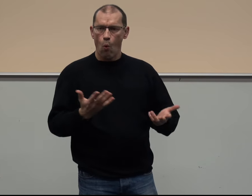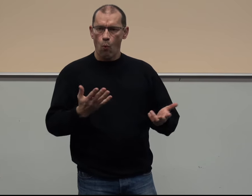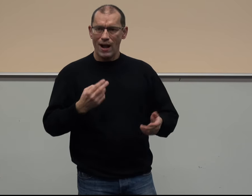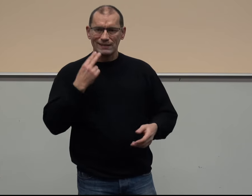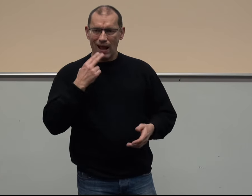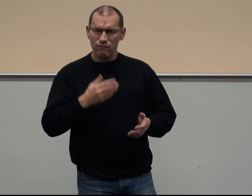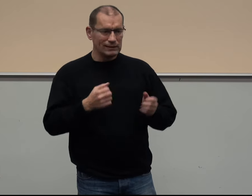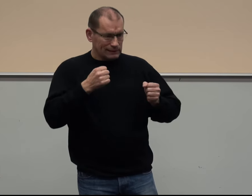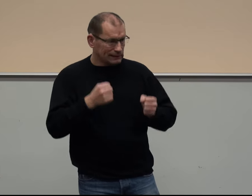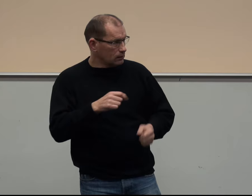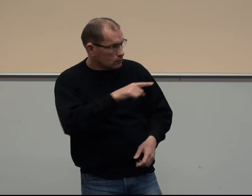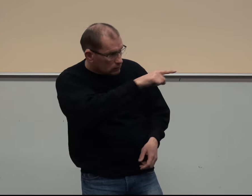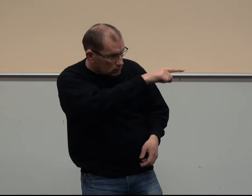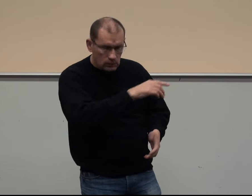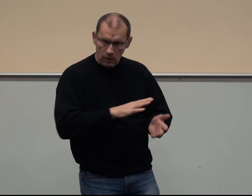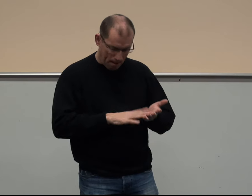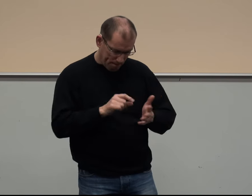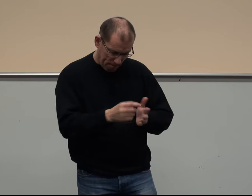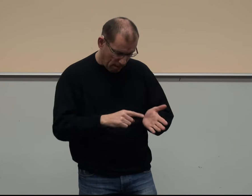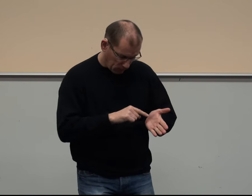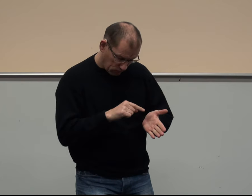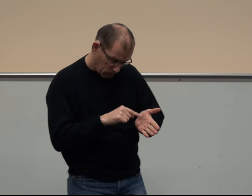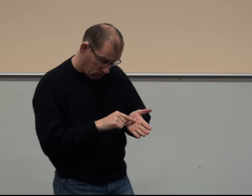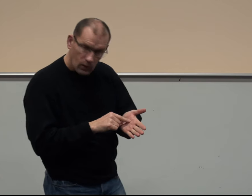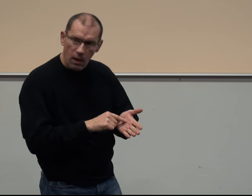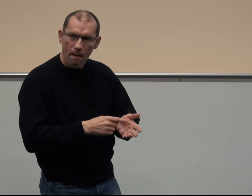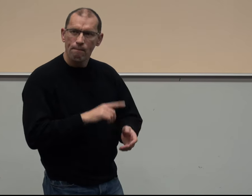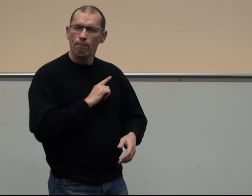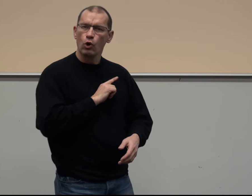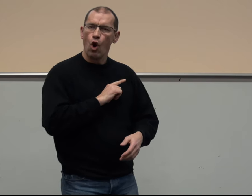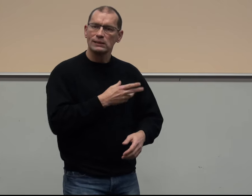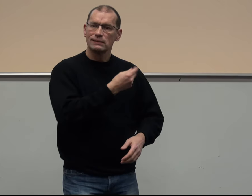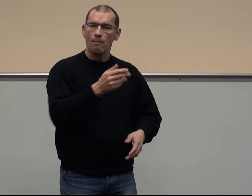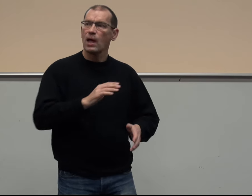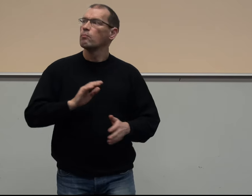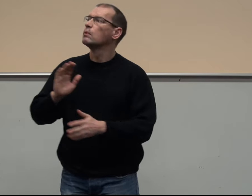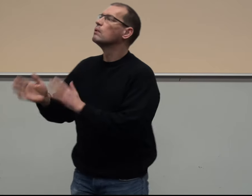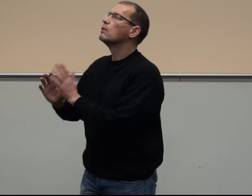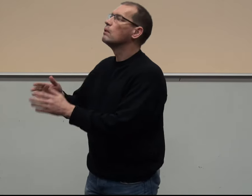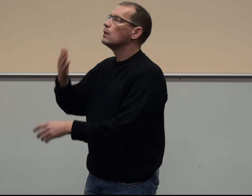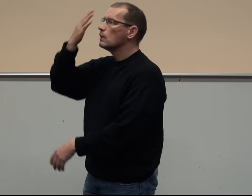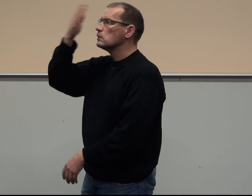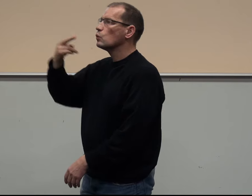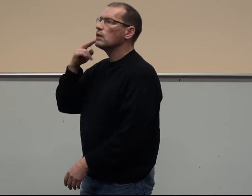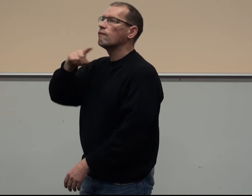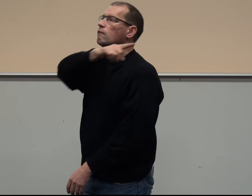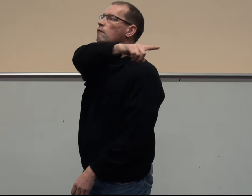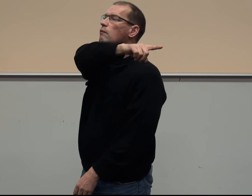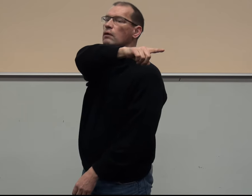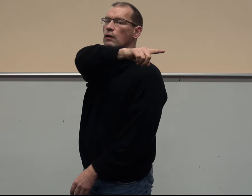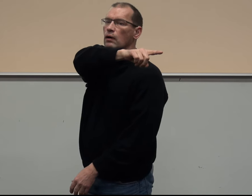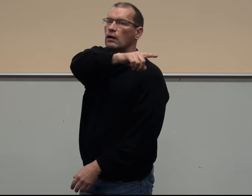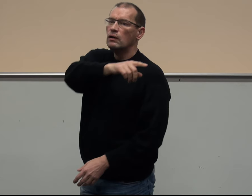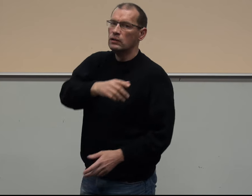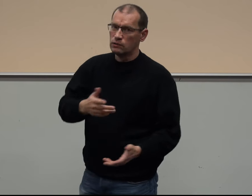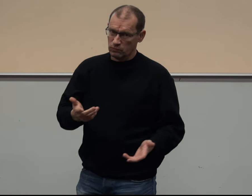beforehand, at the same time as the touch tour, so that we could also work out where the best place was for us to sit. Because obviously,